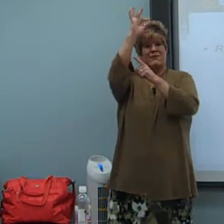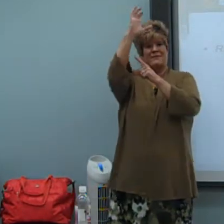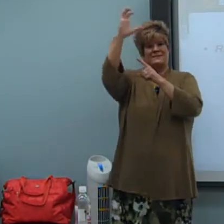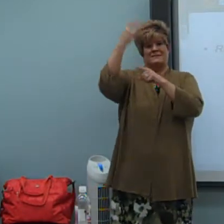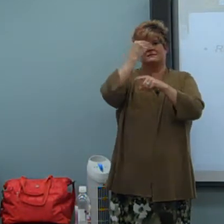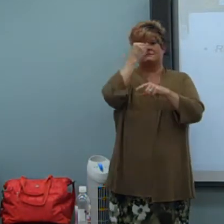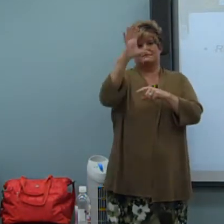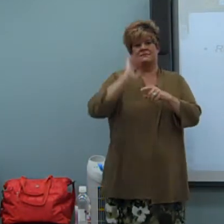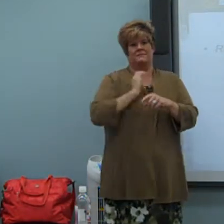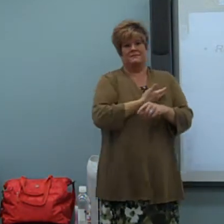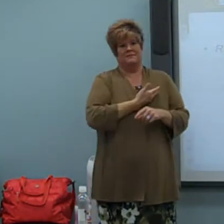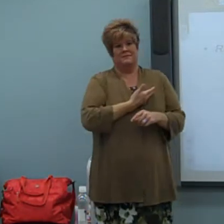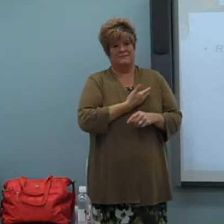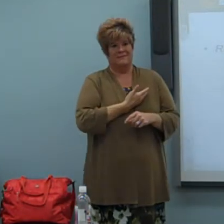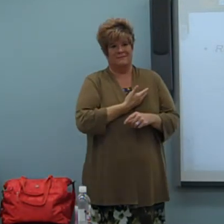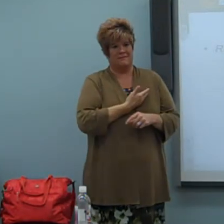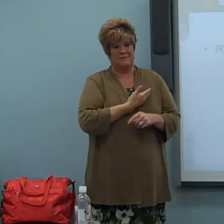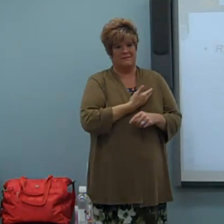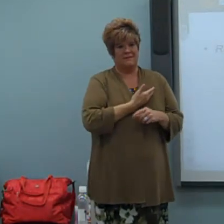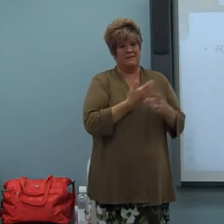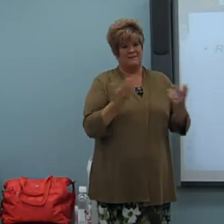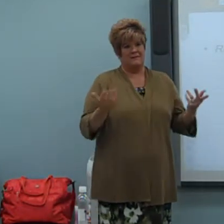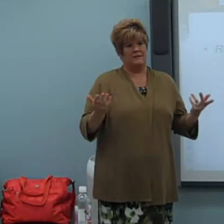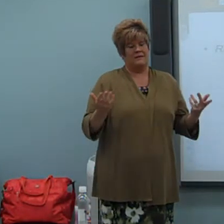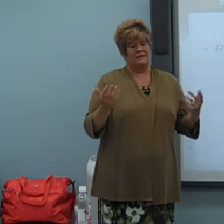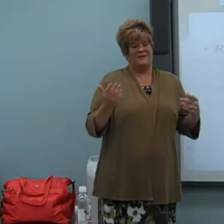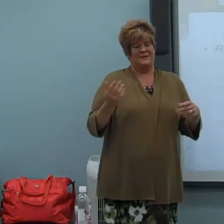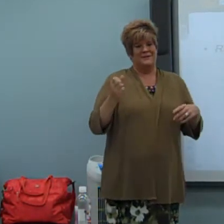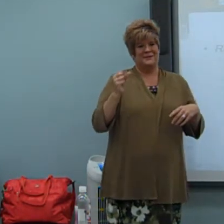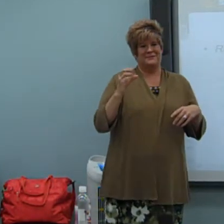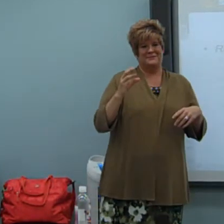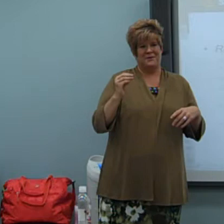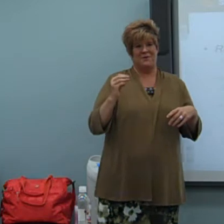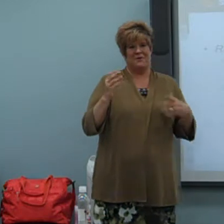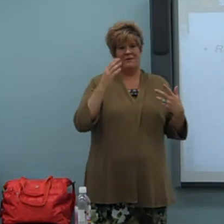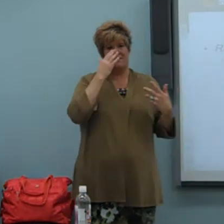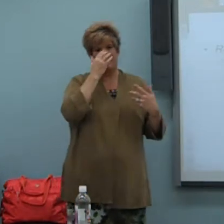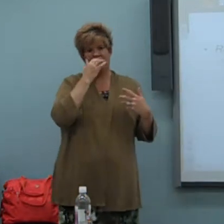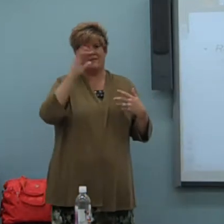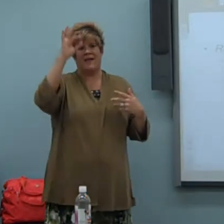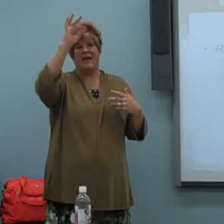You have to remember, the FCC does not care about us.